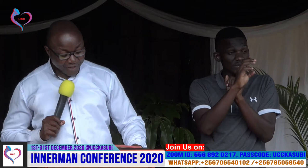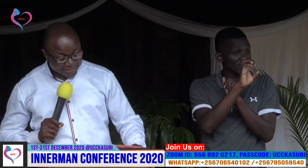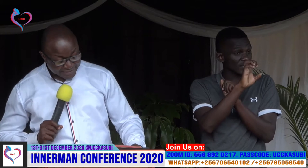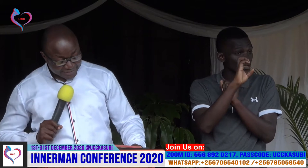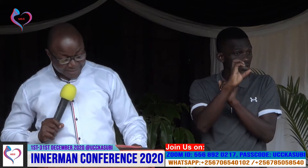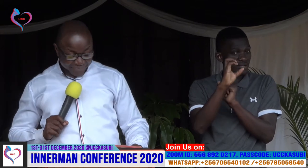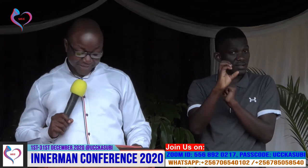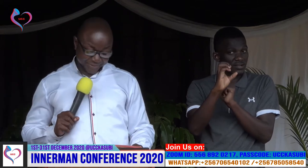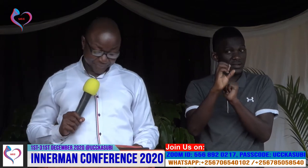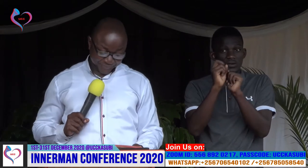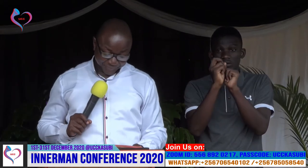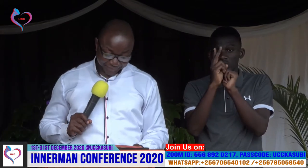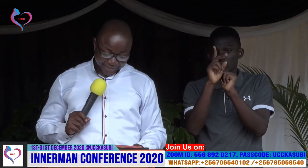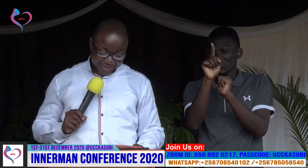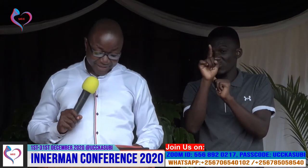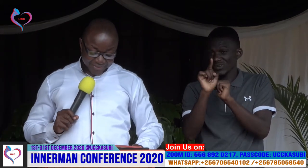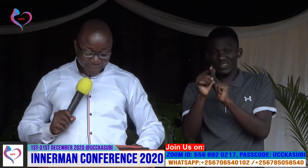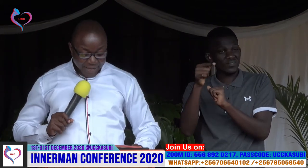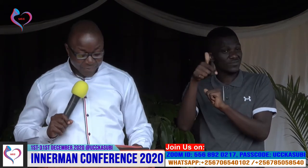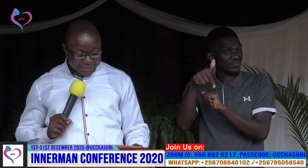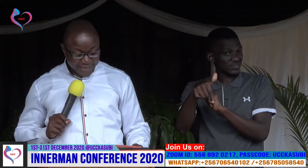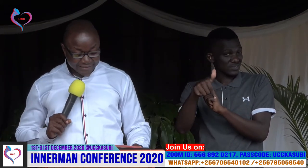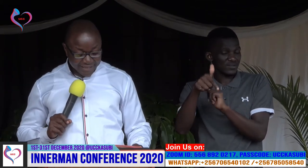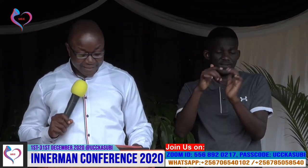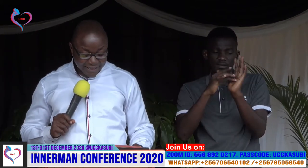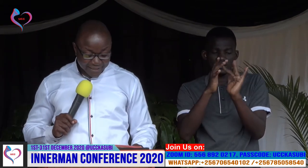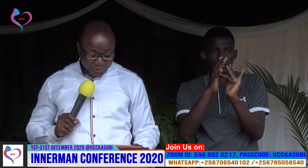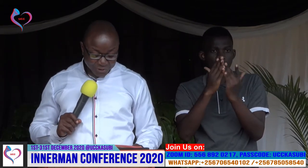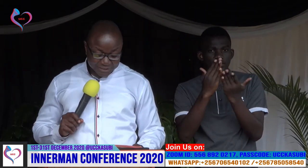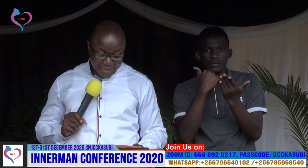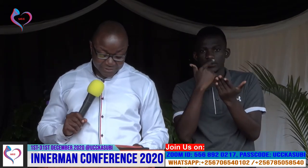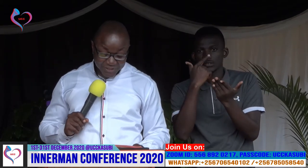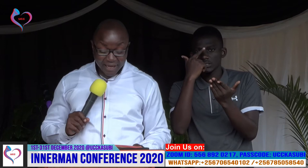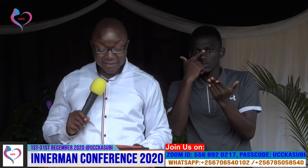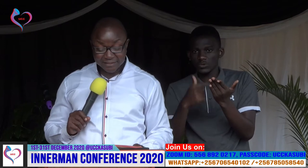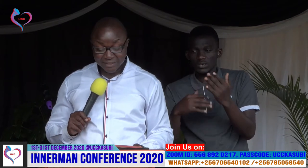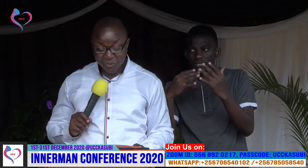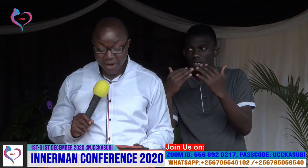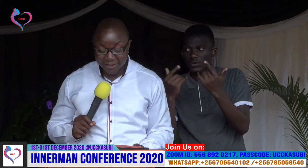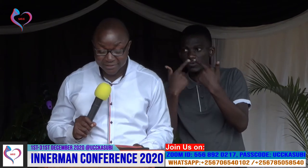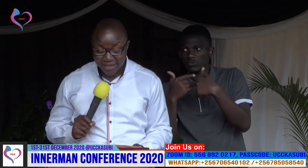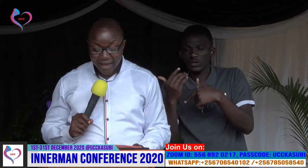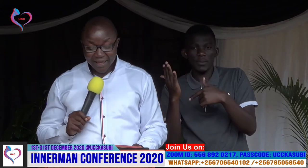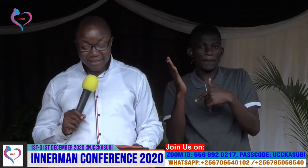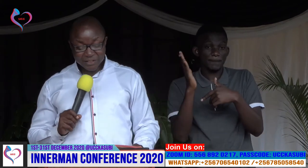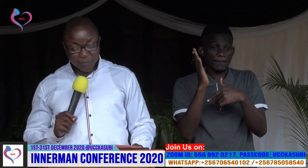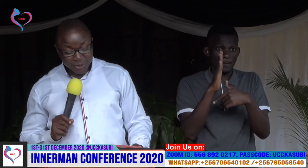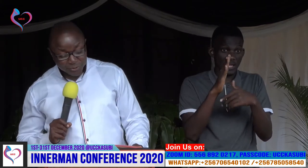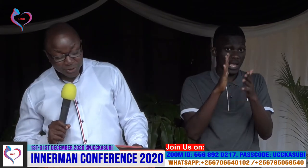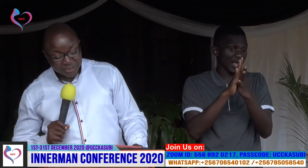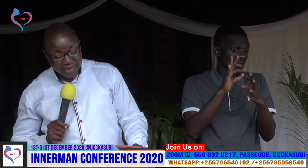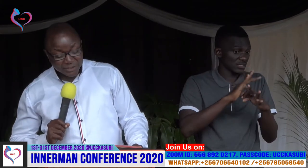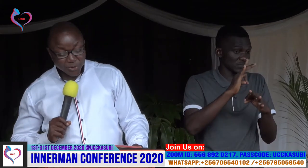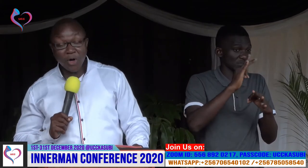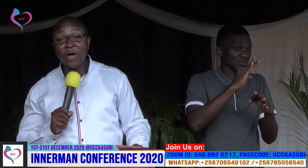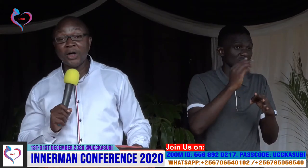And the verse is 7. The Bible says, then the dust will return to the earth as it was, and the spirit